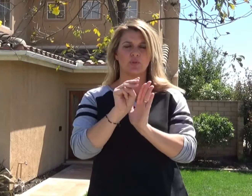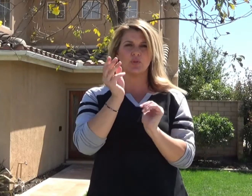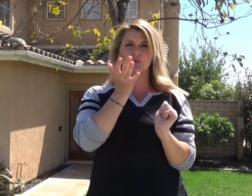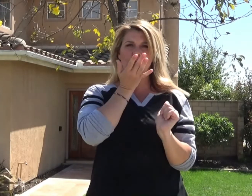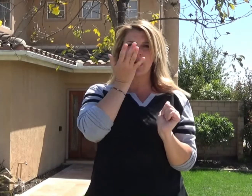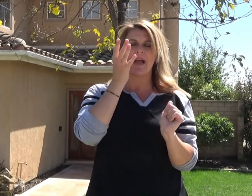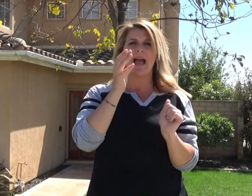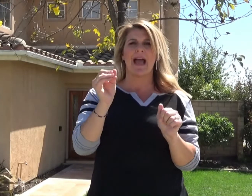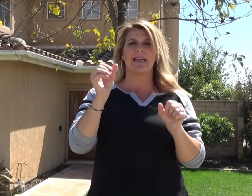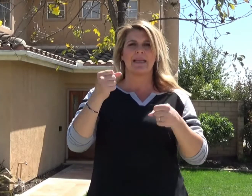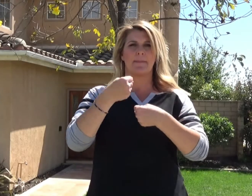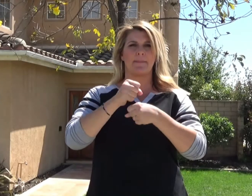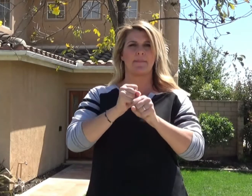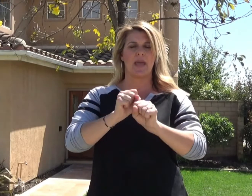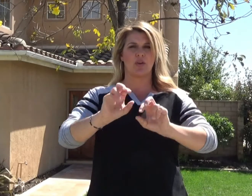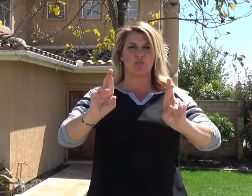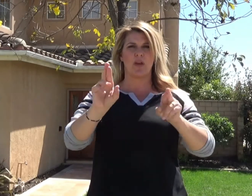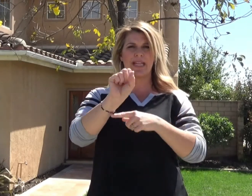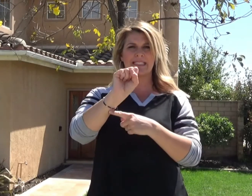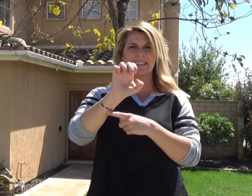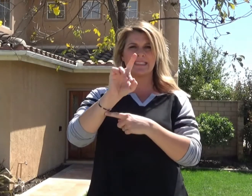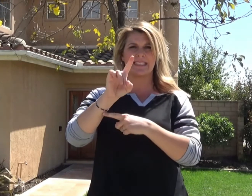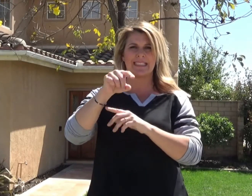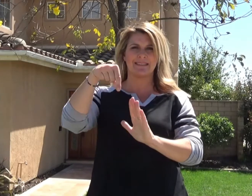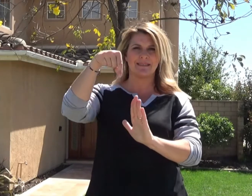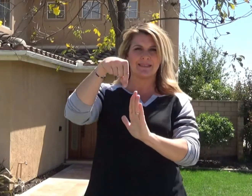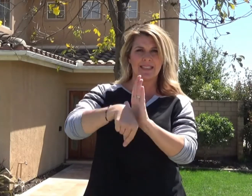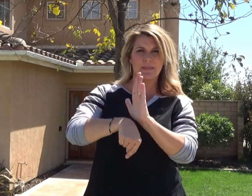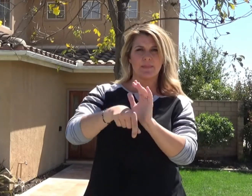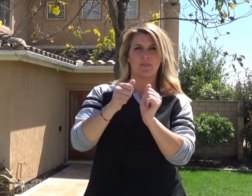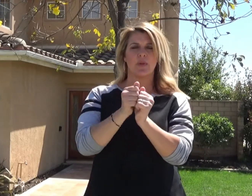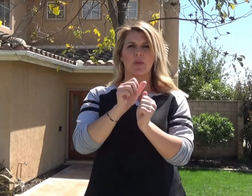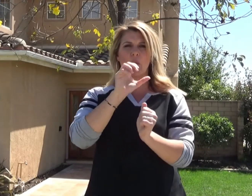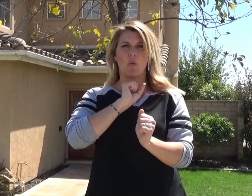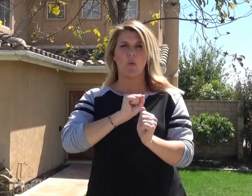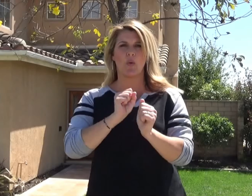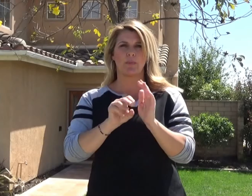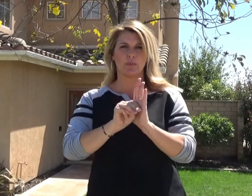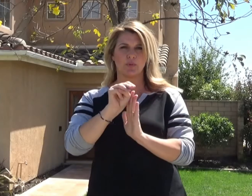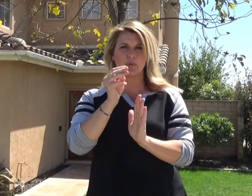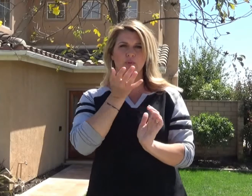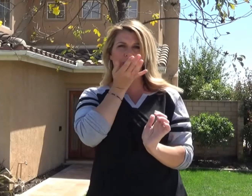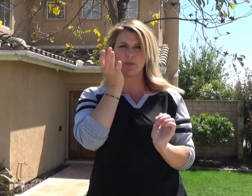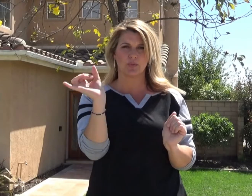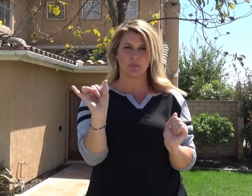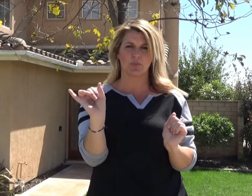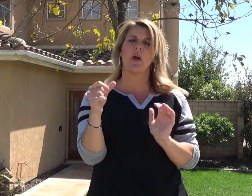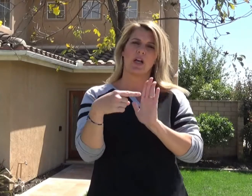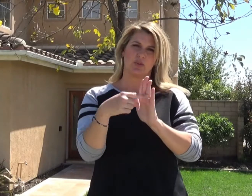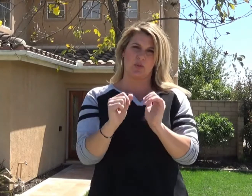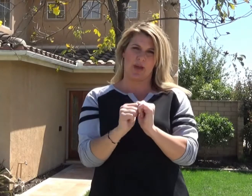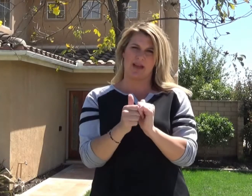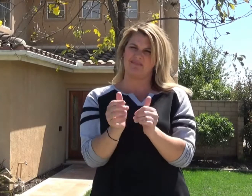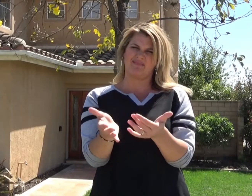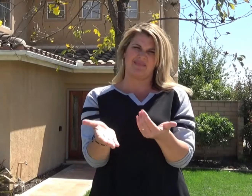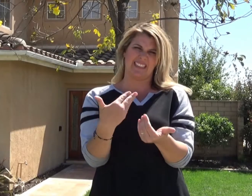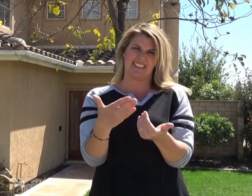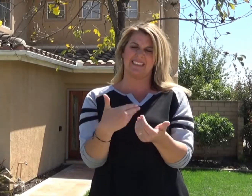mixture of right underneath the mature grass of your seeds and the soil, and you mix the old with the new. I'll show you how to do